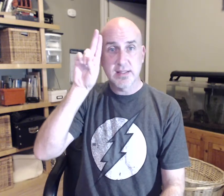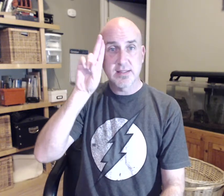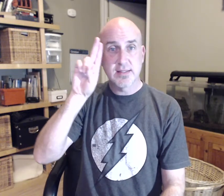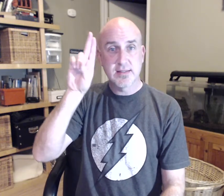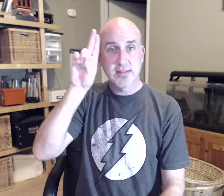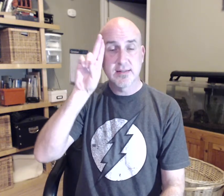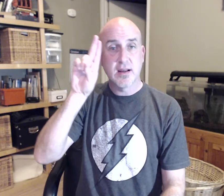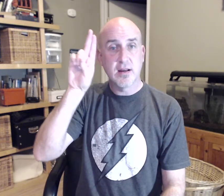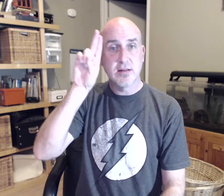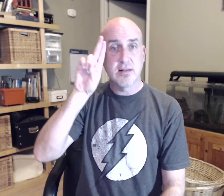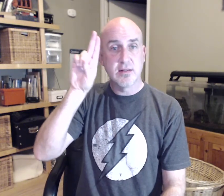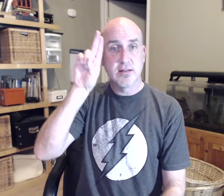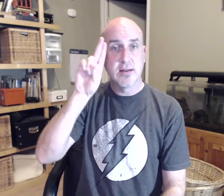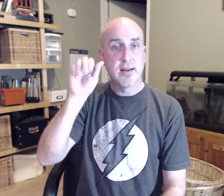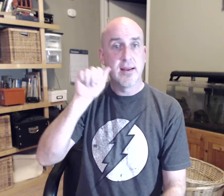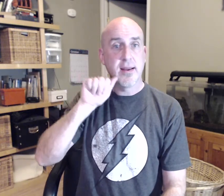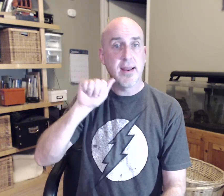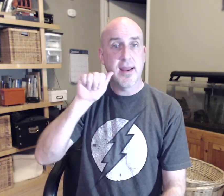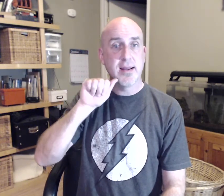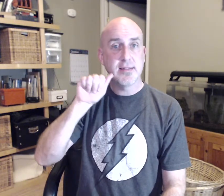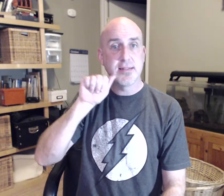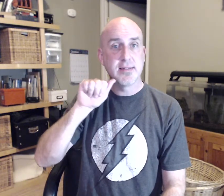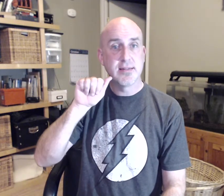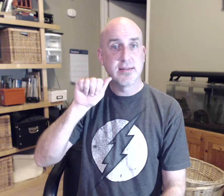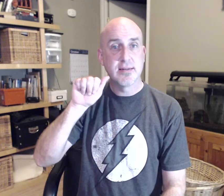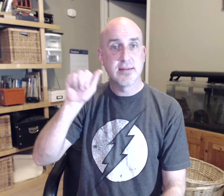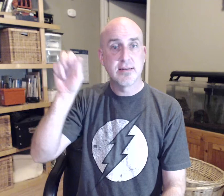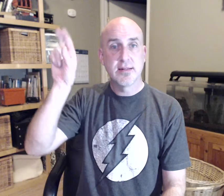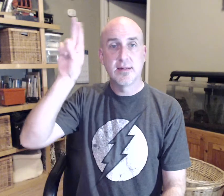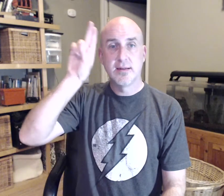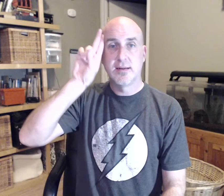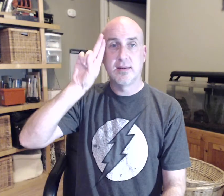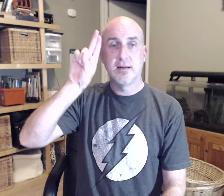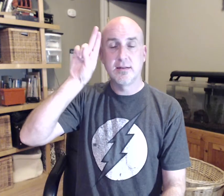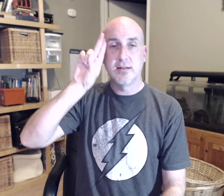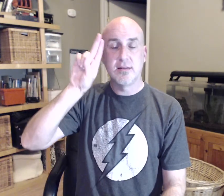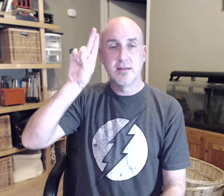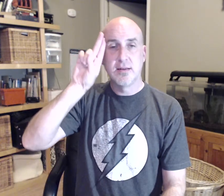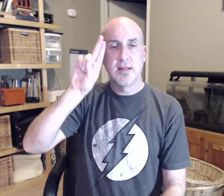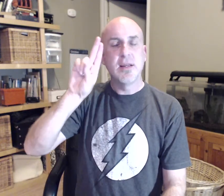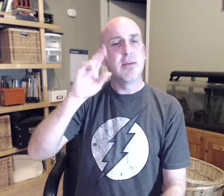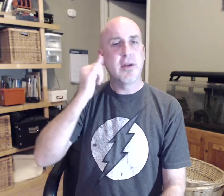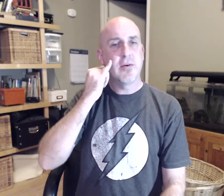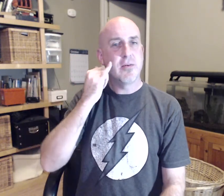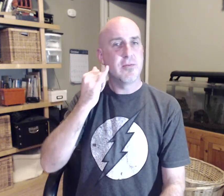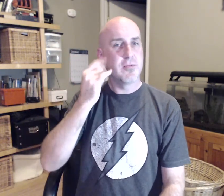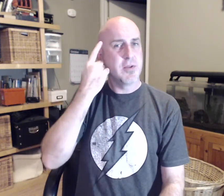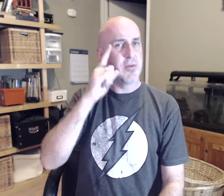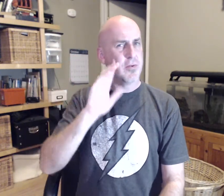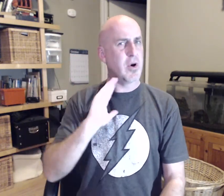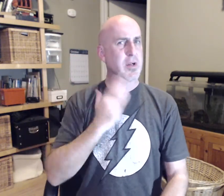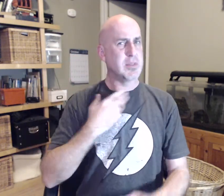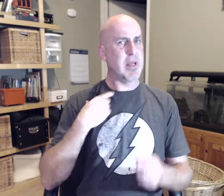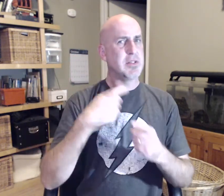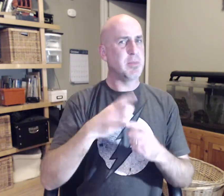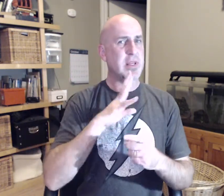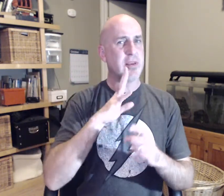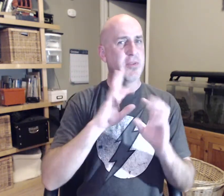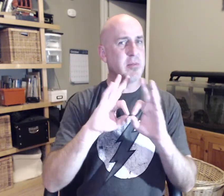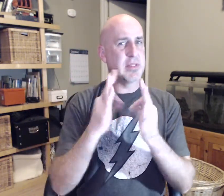this. Uncle. Aunt. Uncle. Now, you know, for our Spanish-speaking families, that's